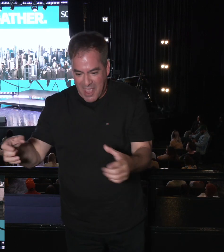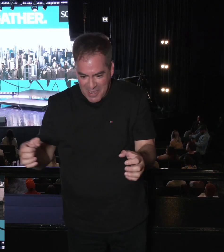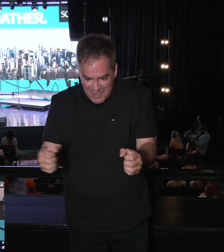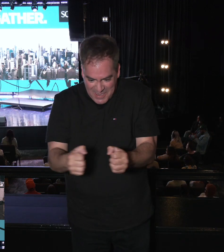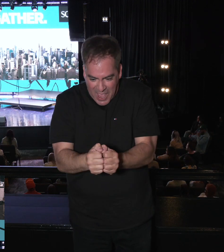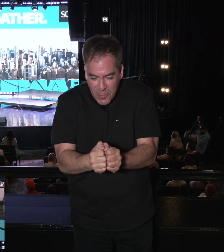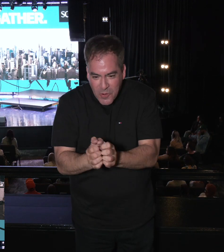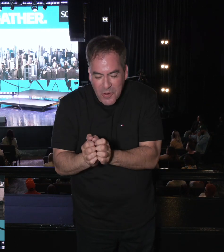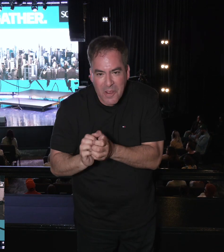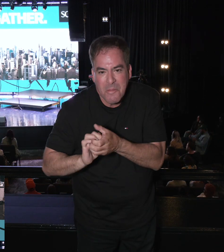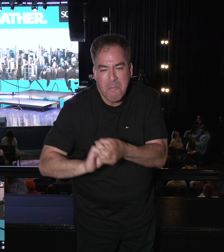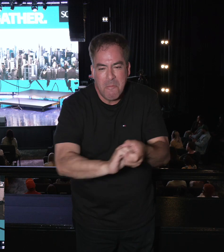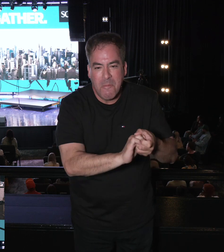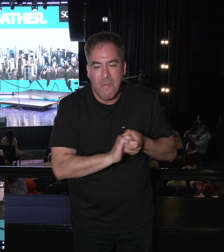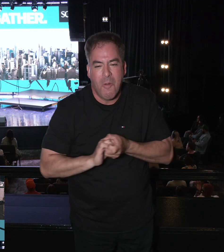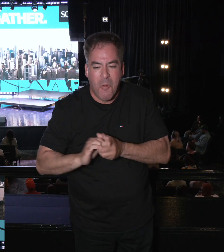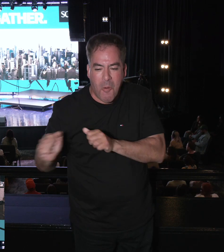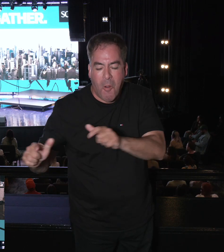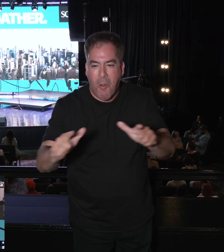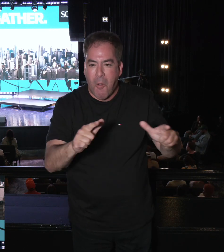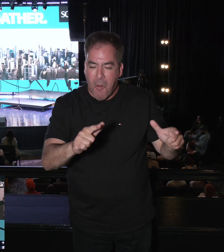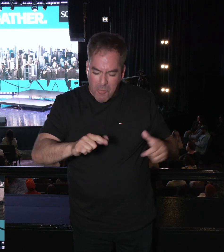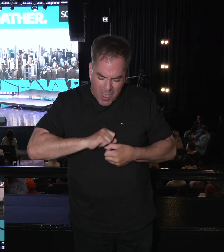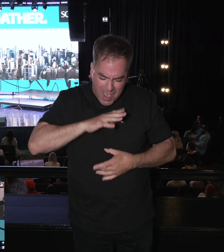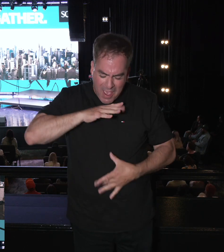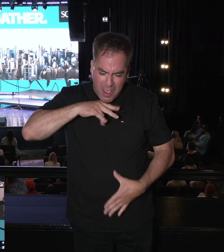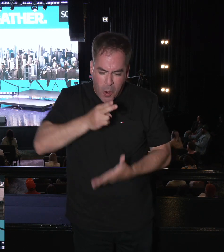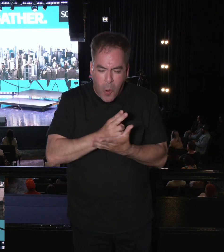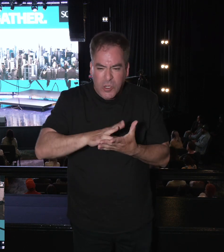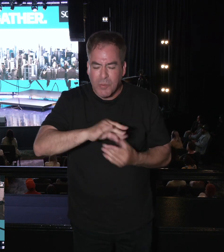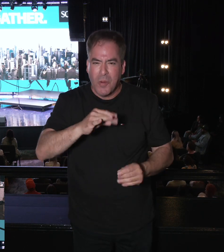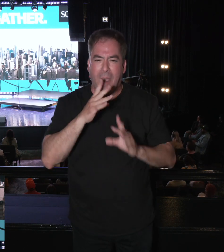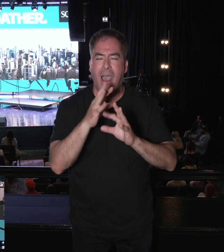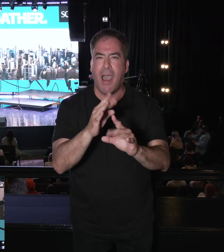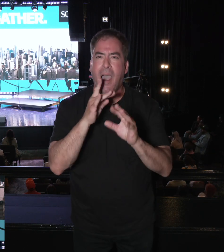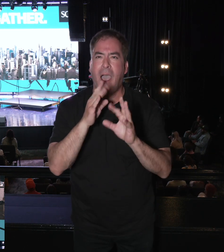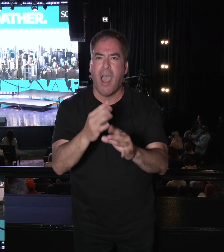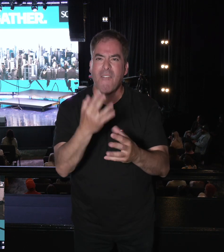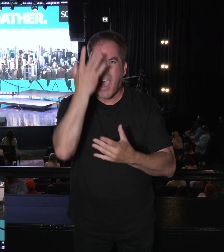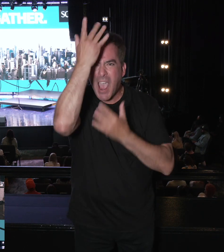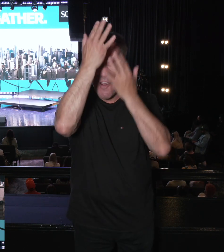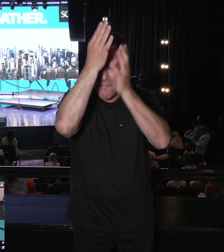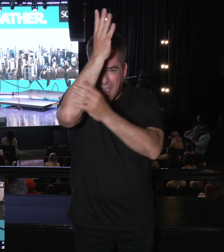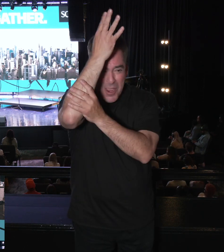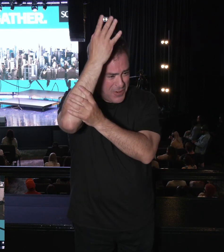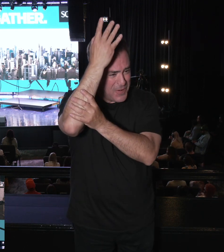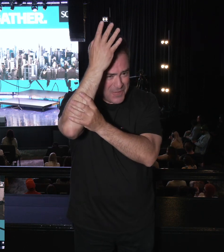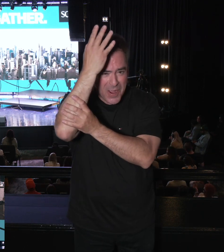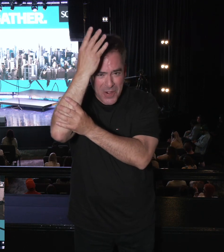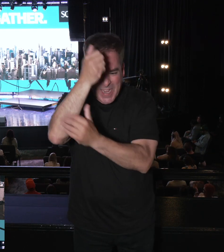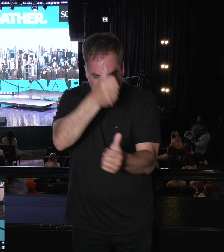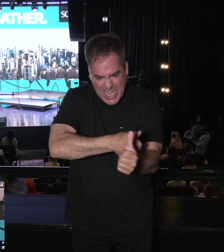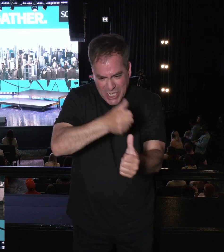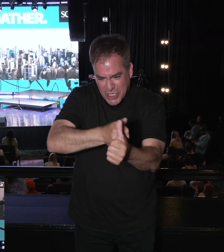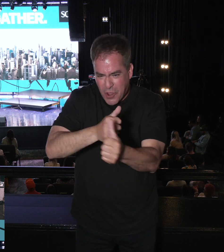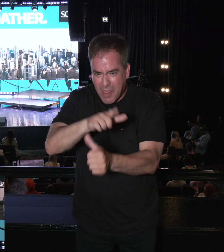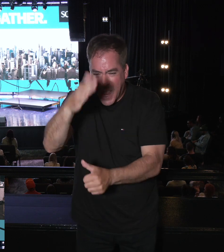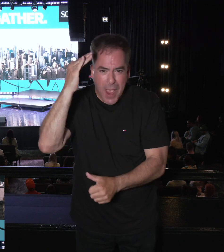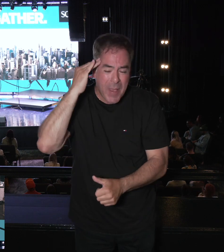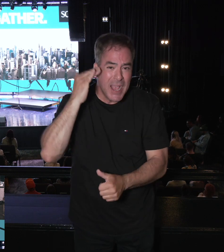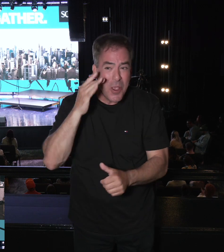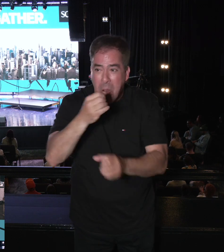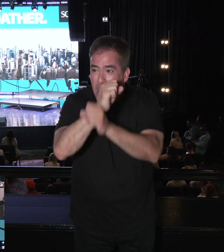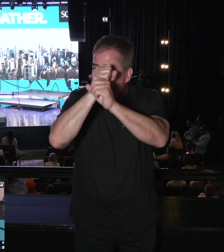and they all get filled with the Holy Spirit. Tongues of fire come down and separate and rest on each of their heads. Could